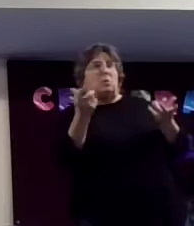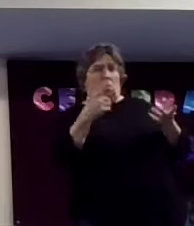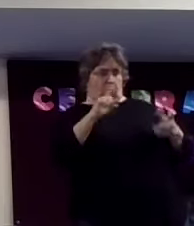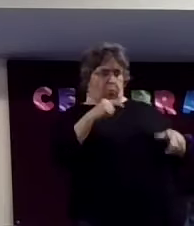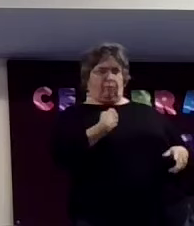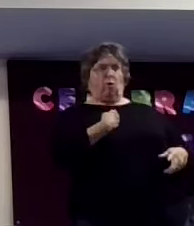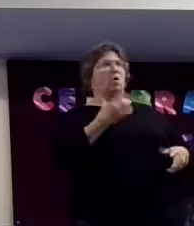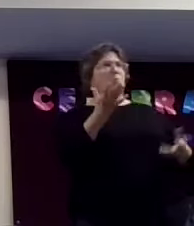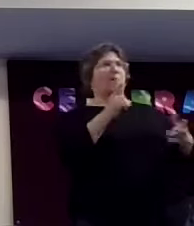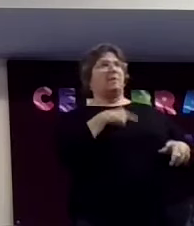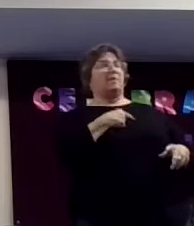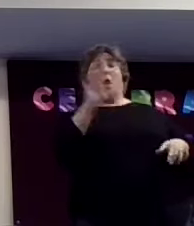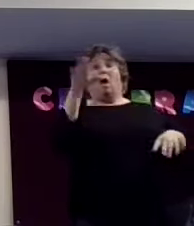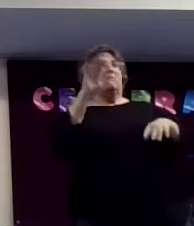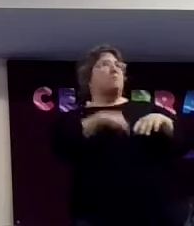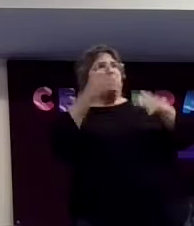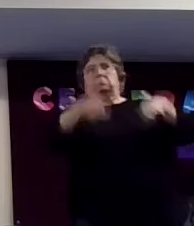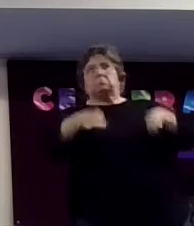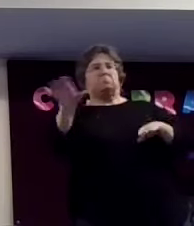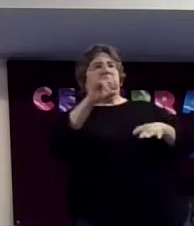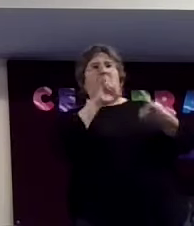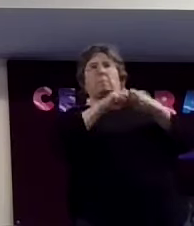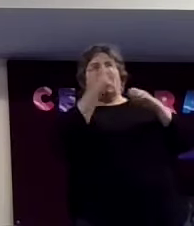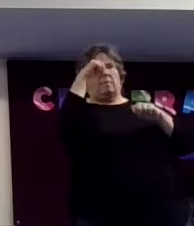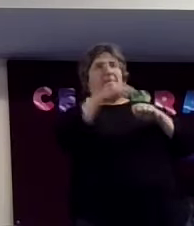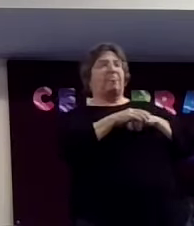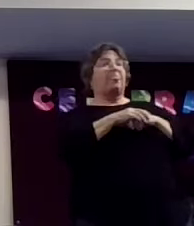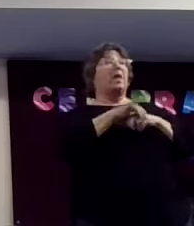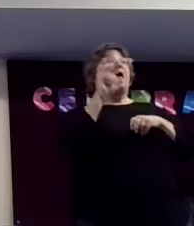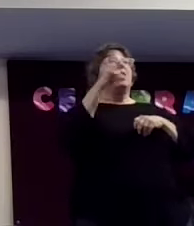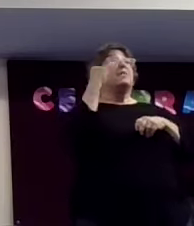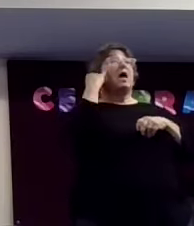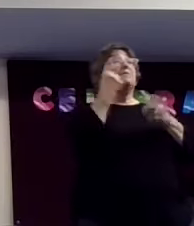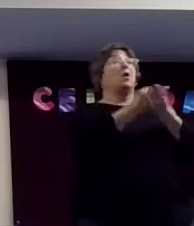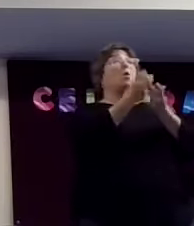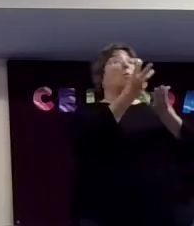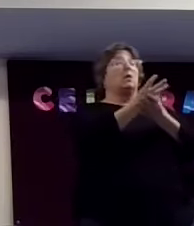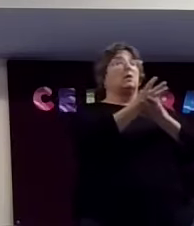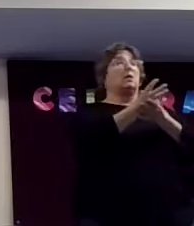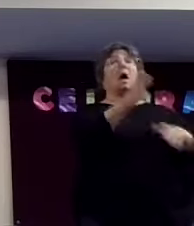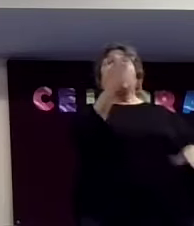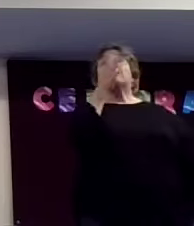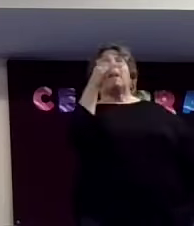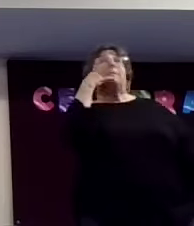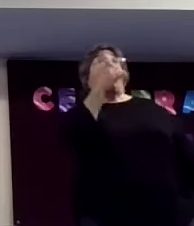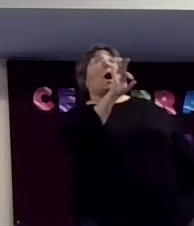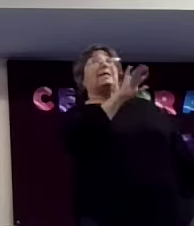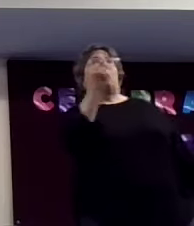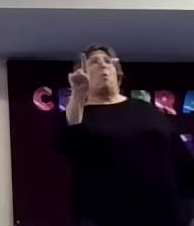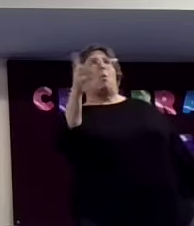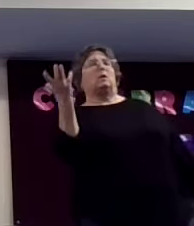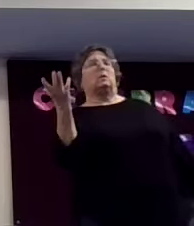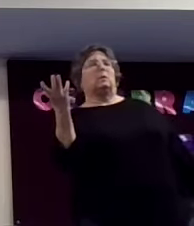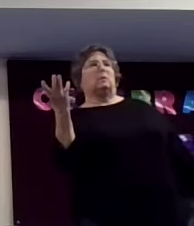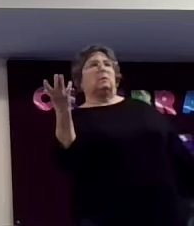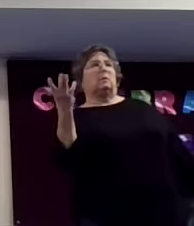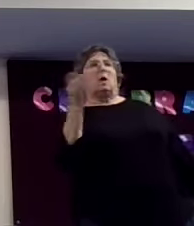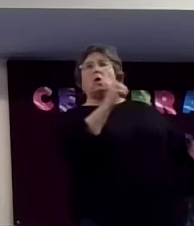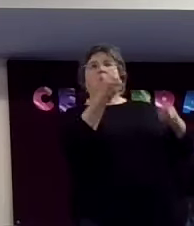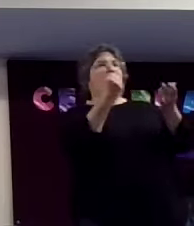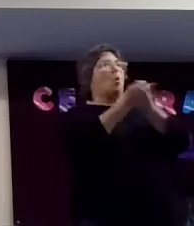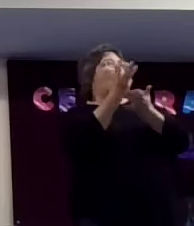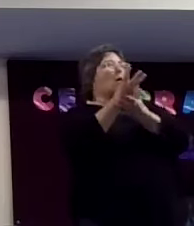go first? It could be their call. That's not a problem. That's if it comes from a social worker. Yes. Mom is calling 911. Right. And they have